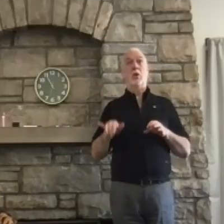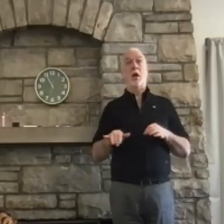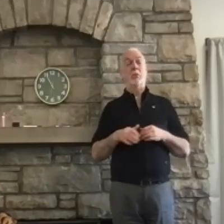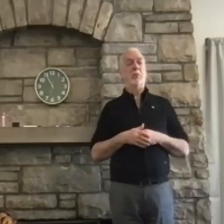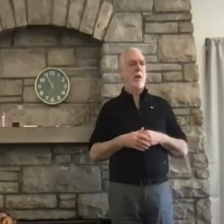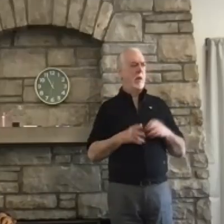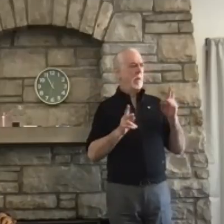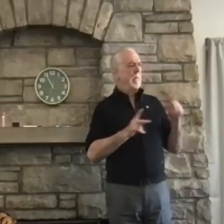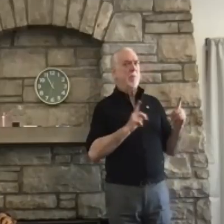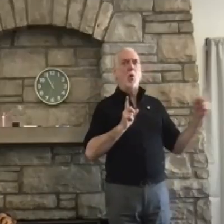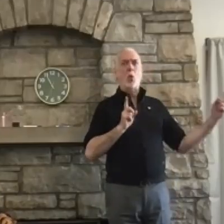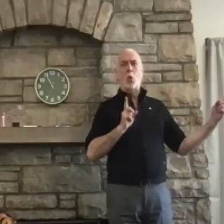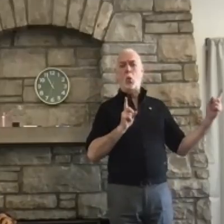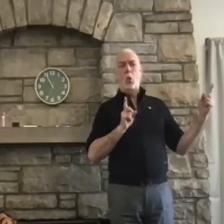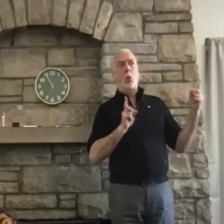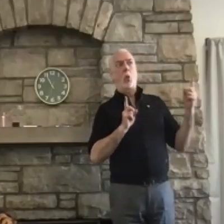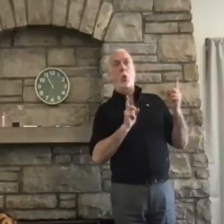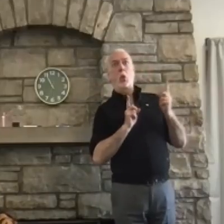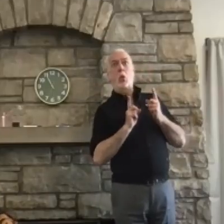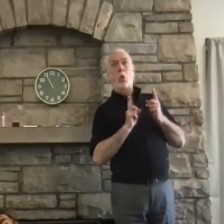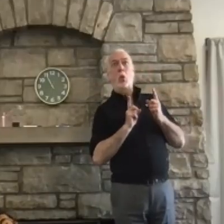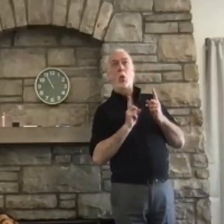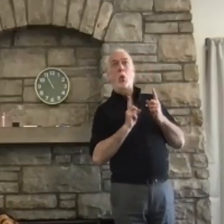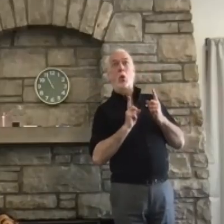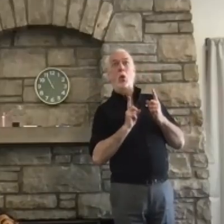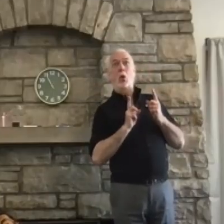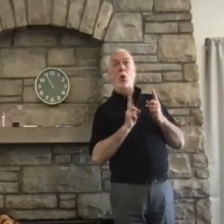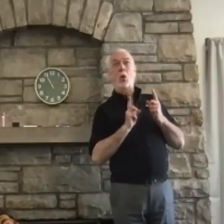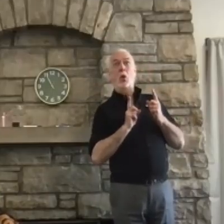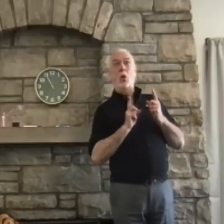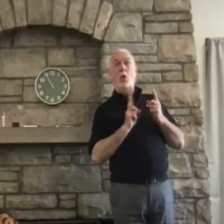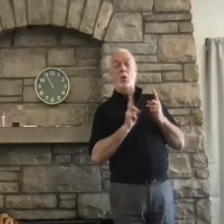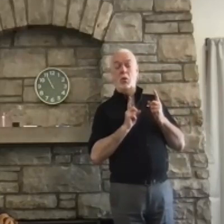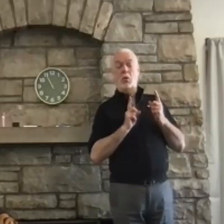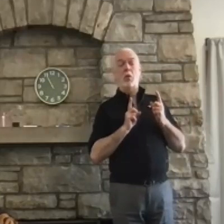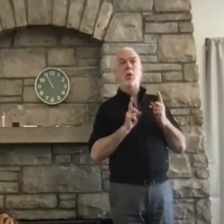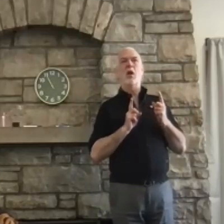Anyone who came near as Helen grew older,